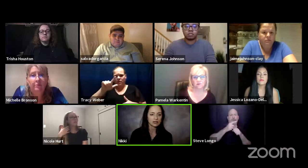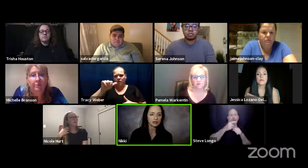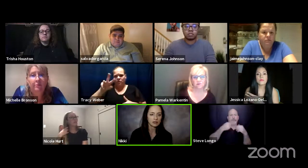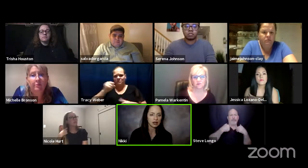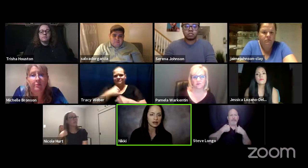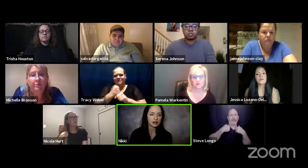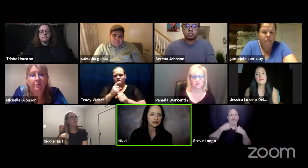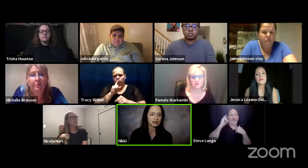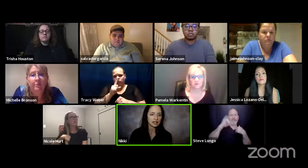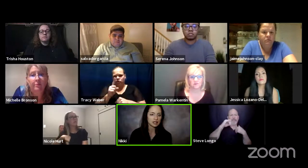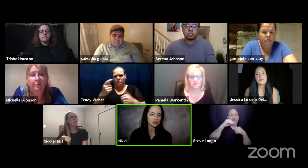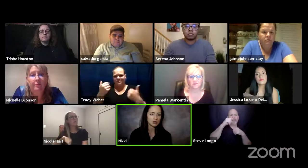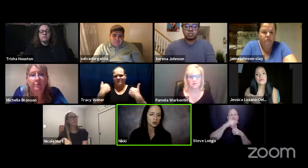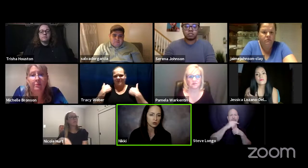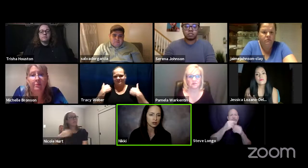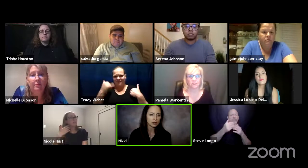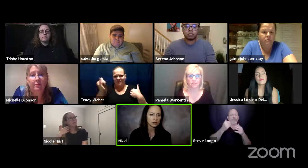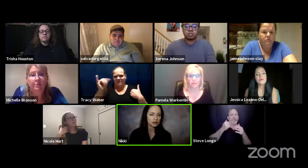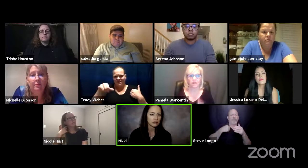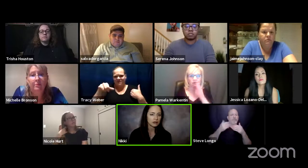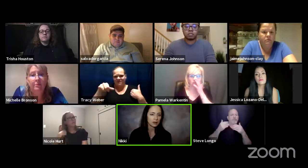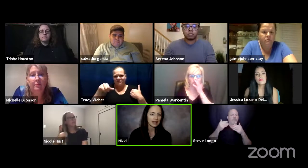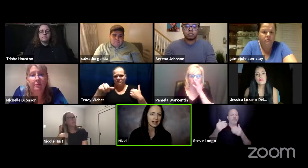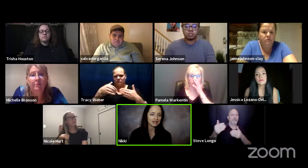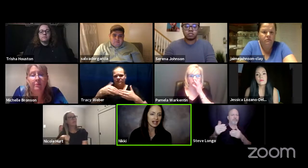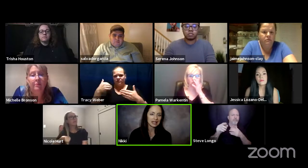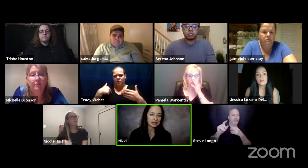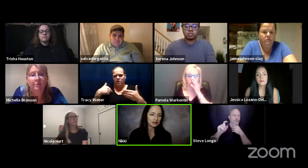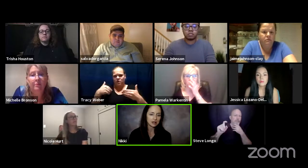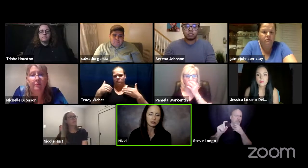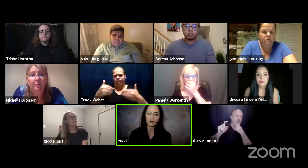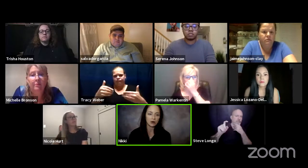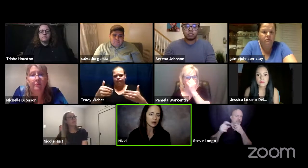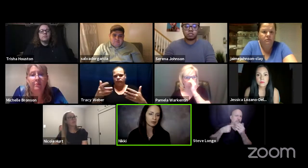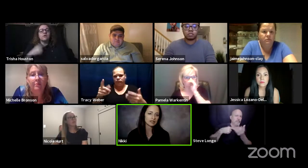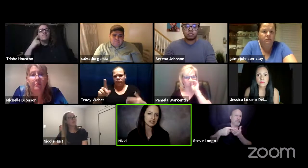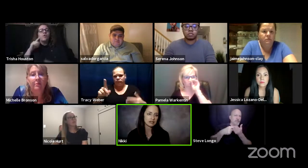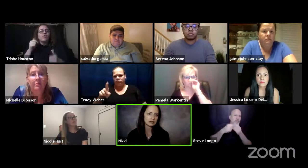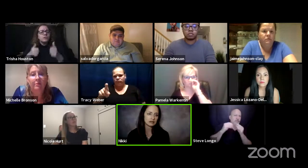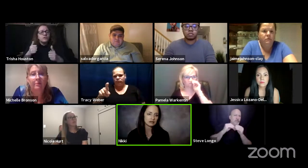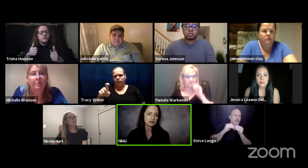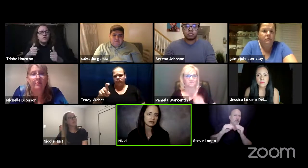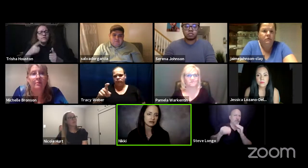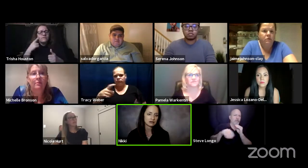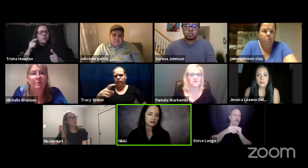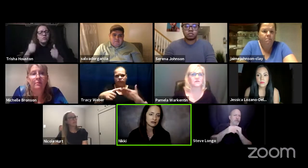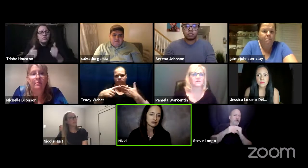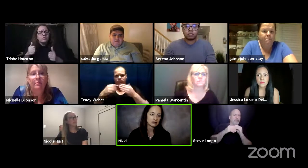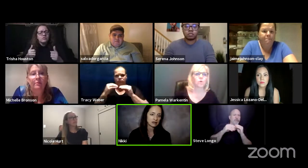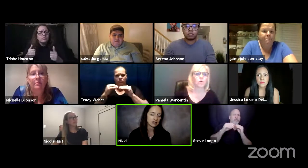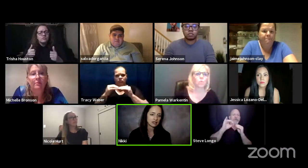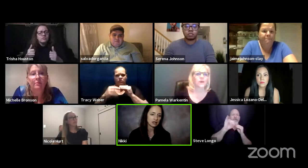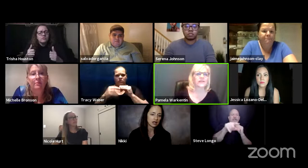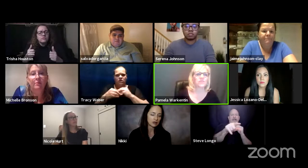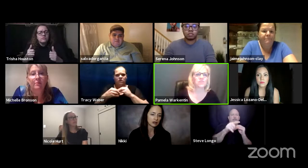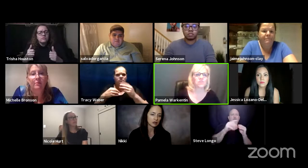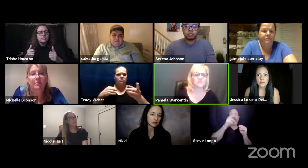at the bylaws and ensure that we have that in there before we proceed. Or We talk about it more.